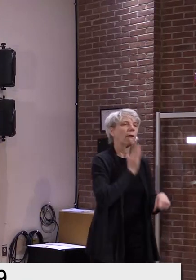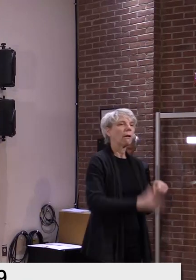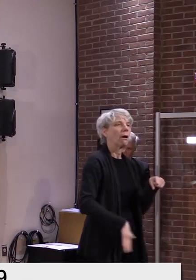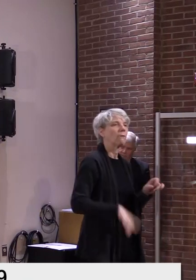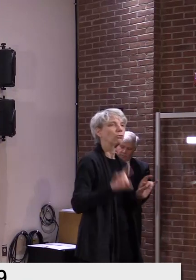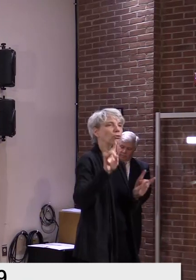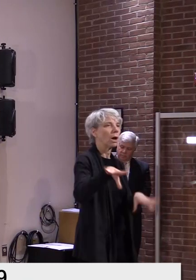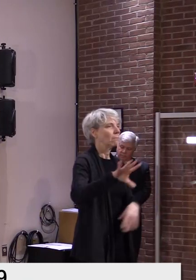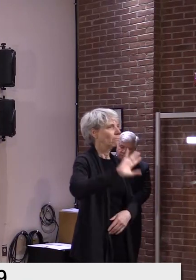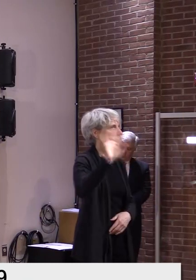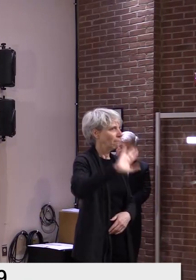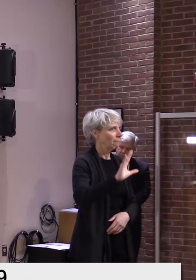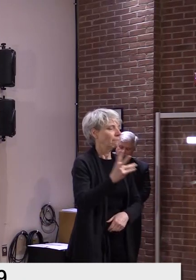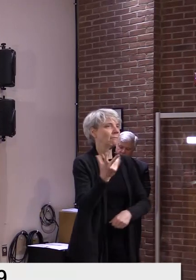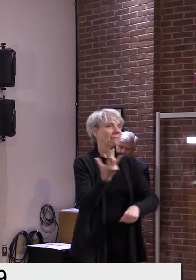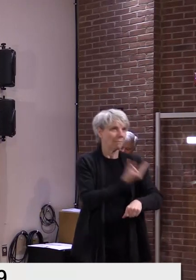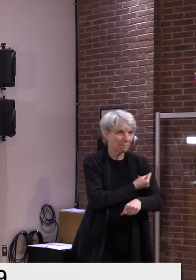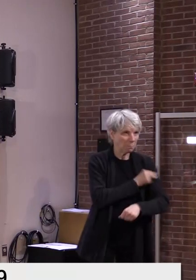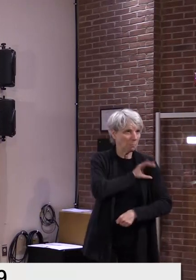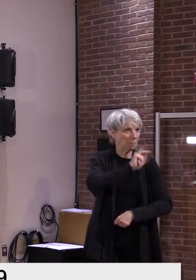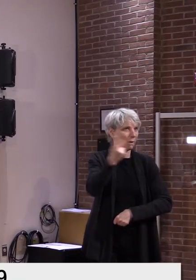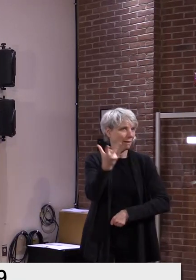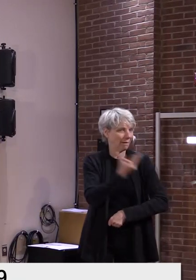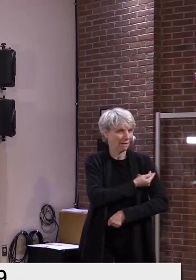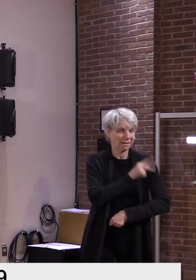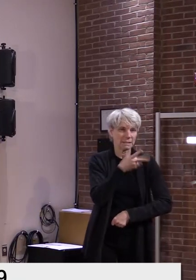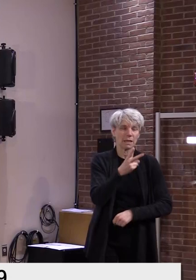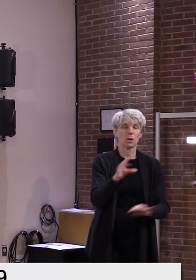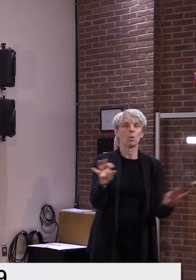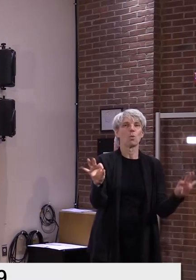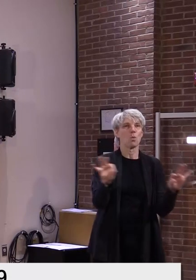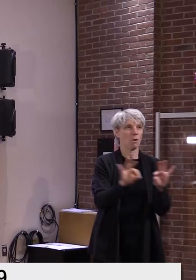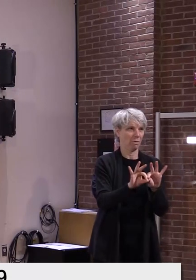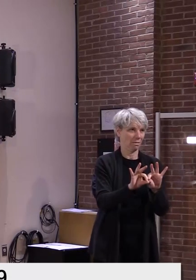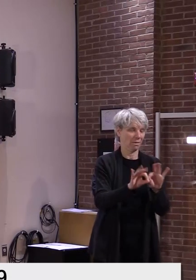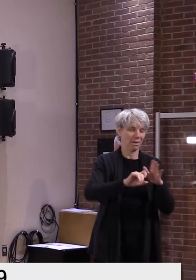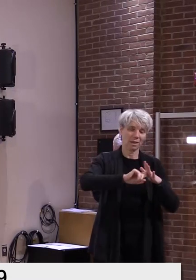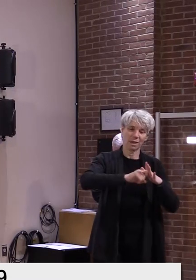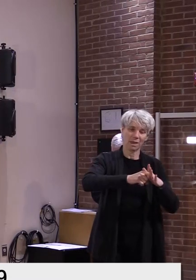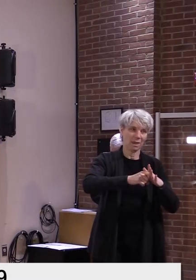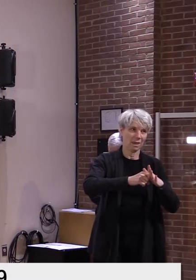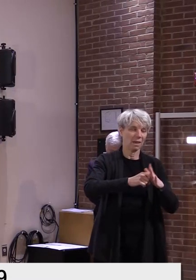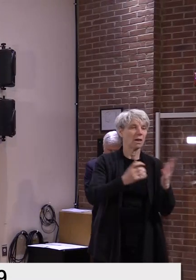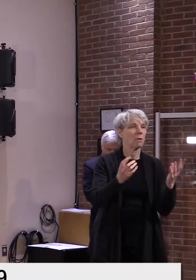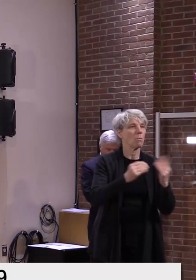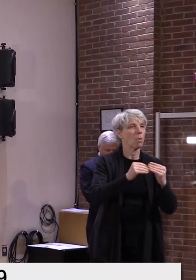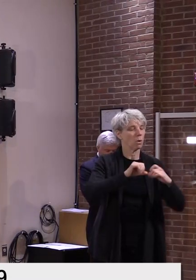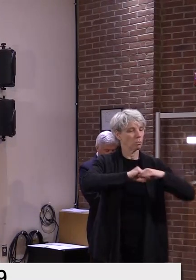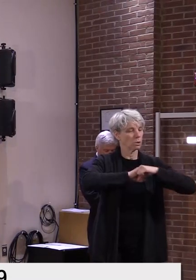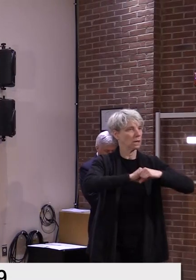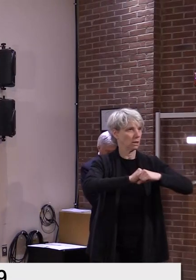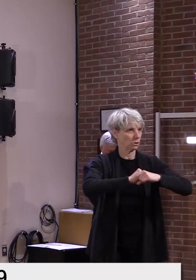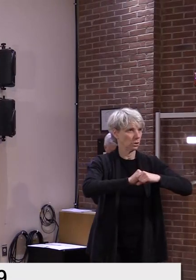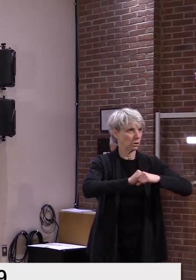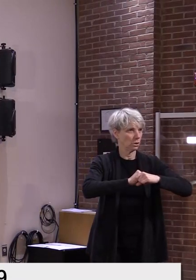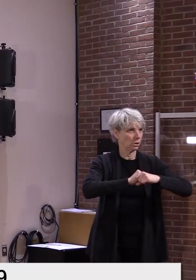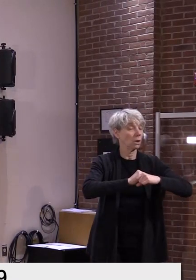really is key to your health. Getting both doses gives you the highest level of protection from